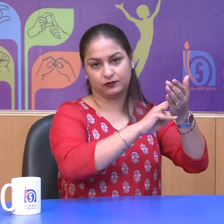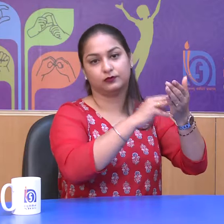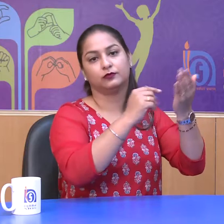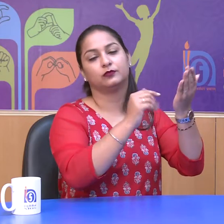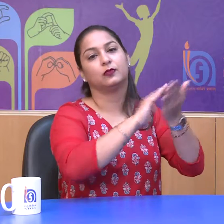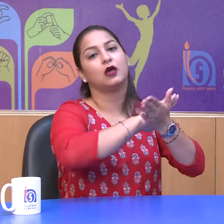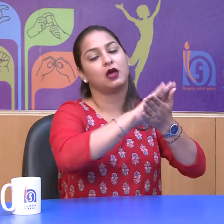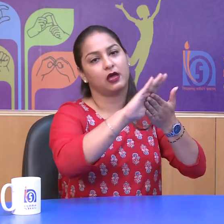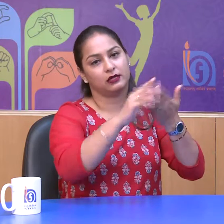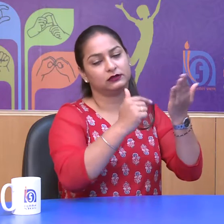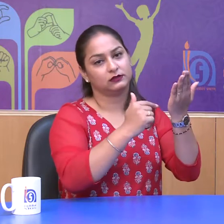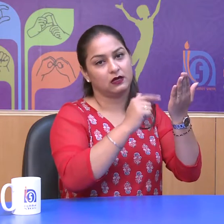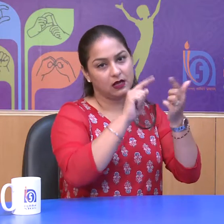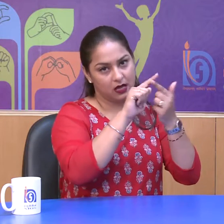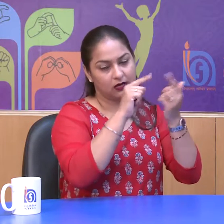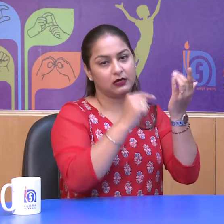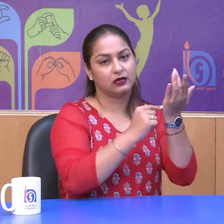I T A, and Chikitsa,